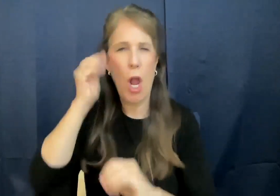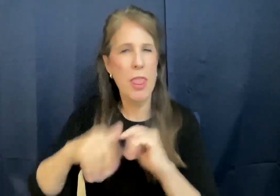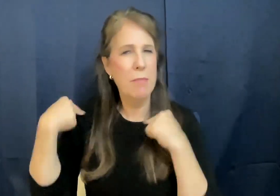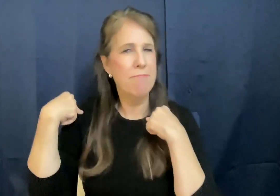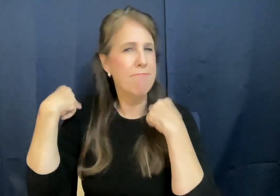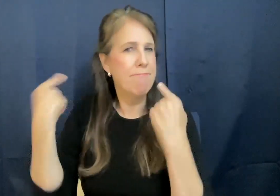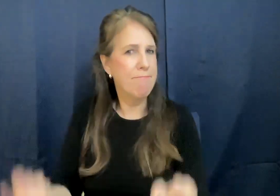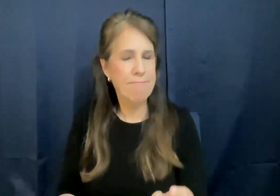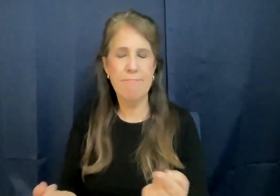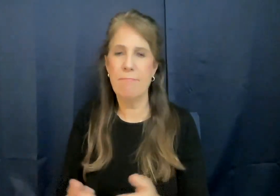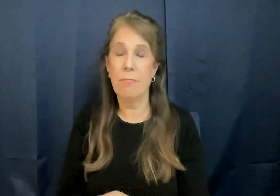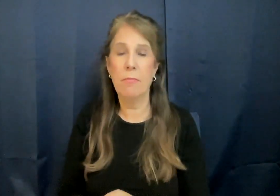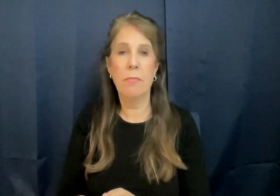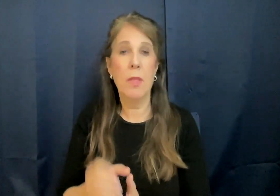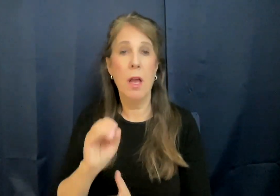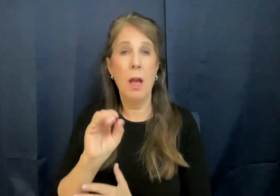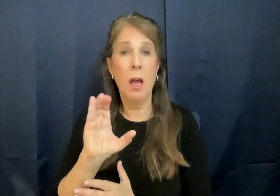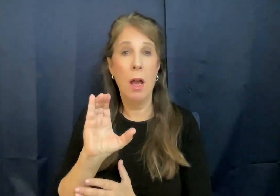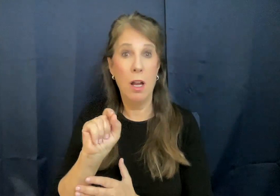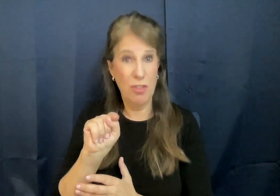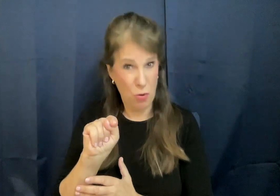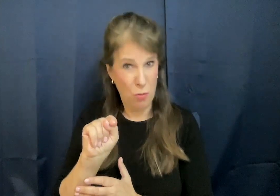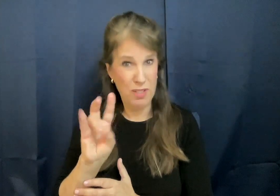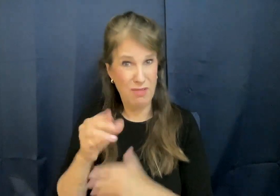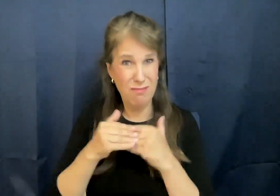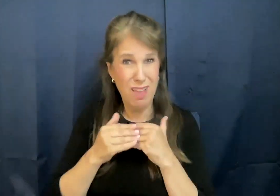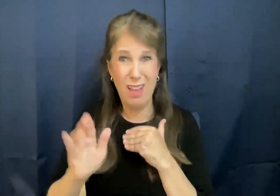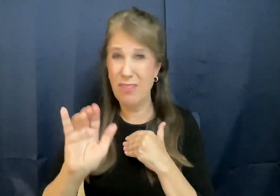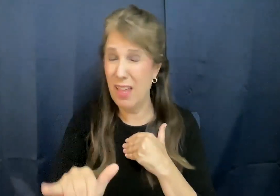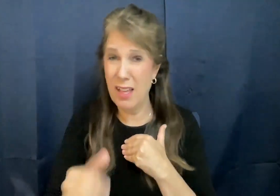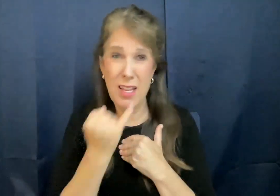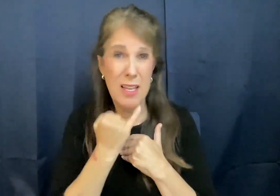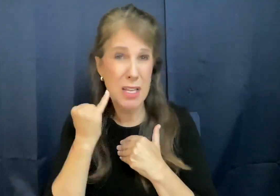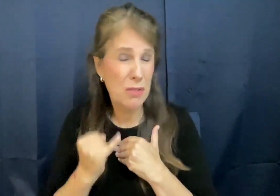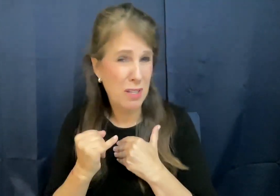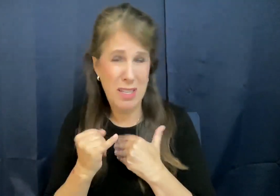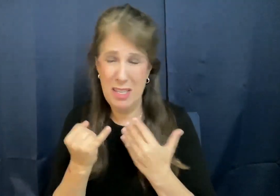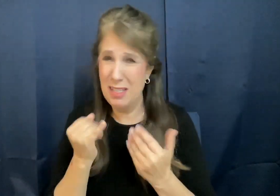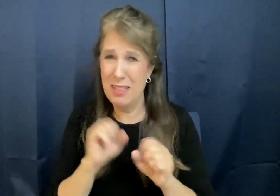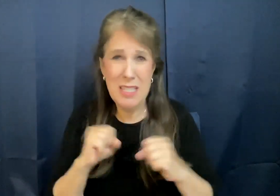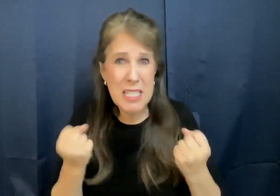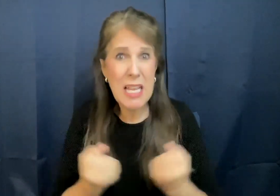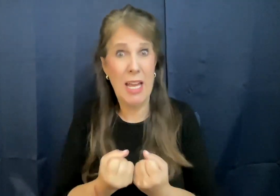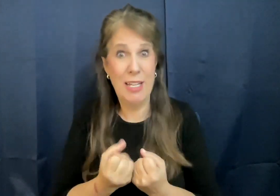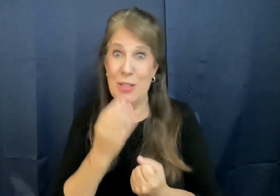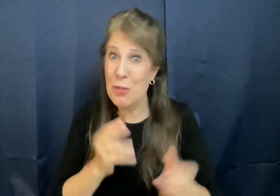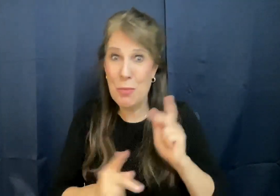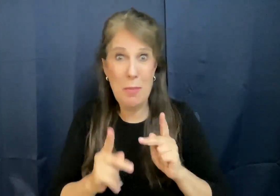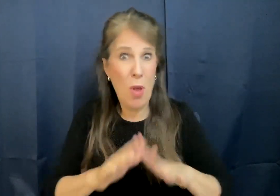Since October 7th, Israeli society and the Jewish people have truly come together in unison.